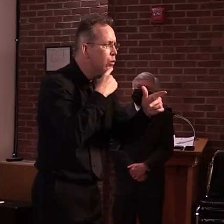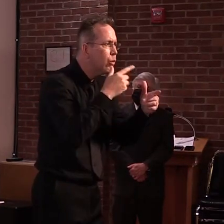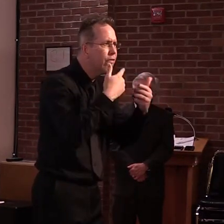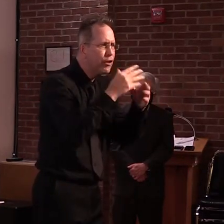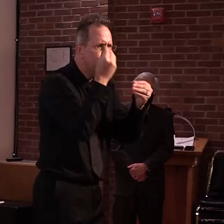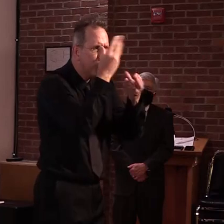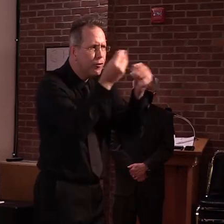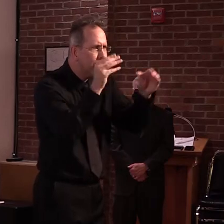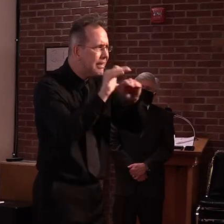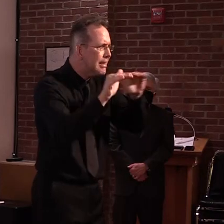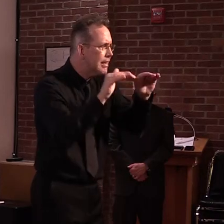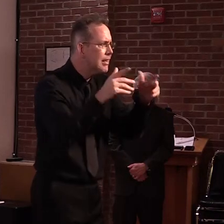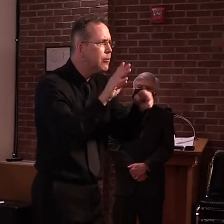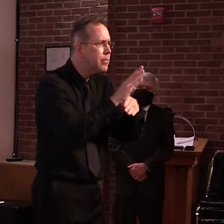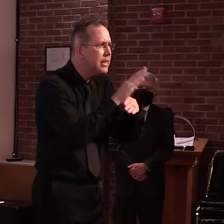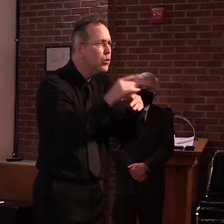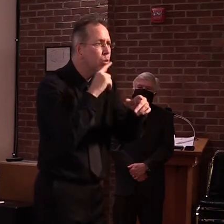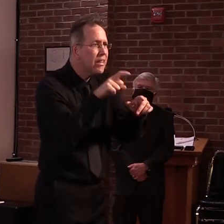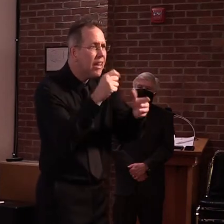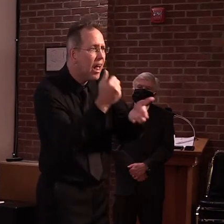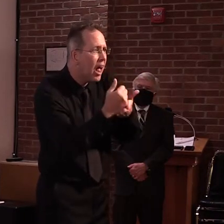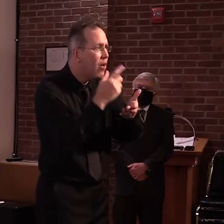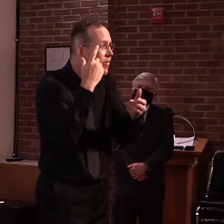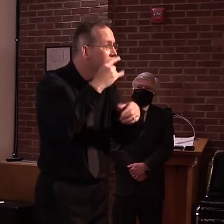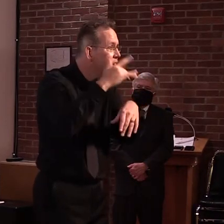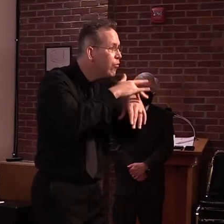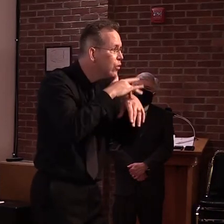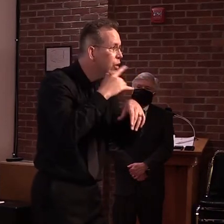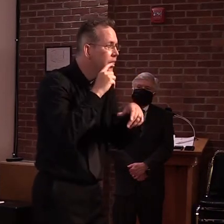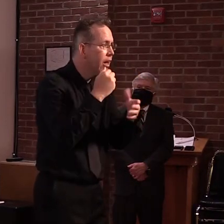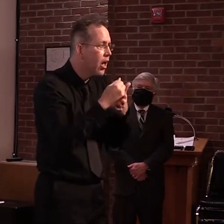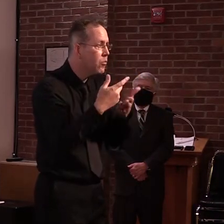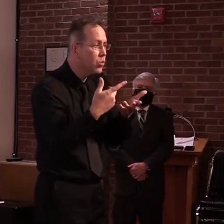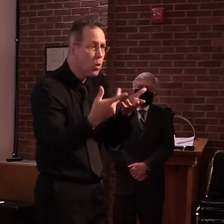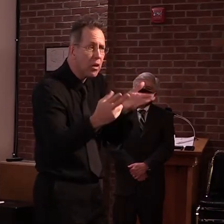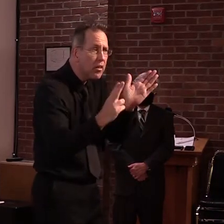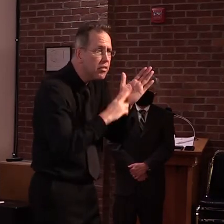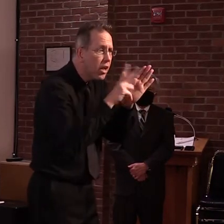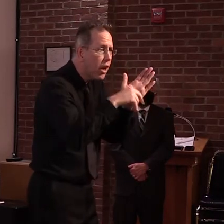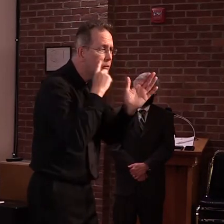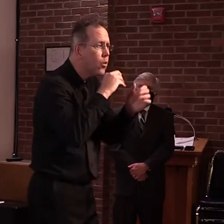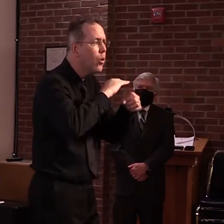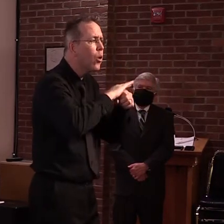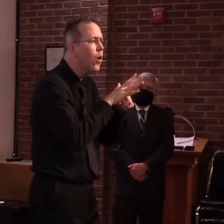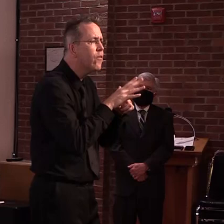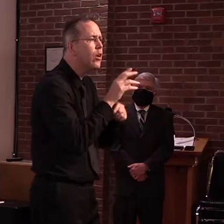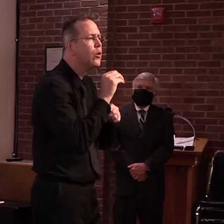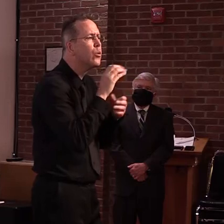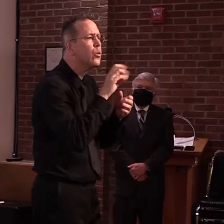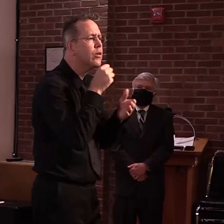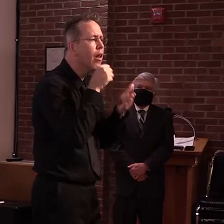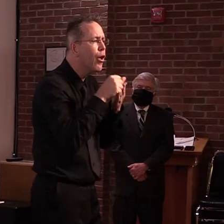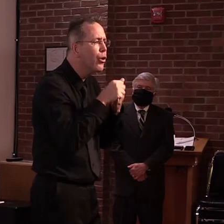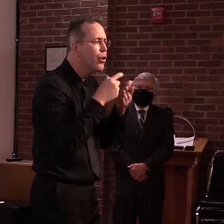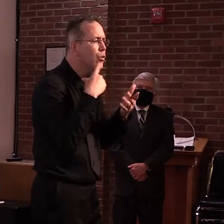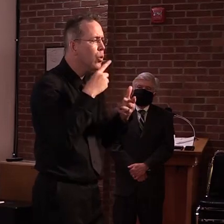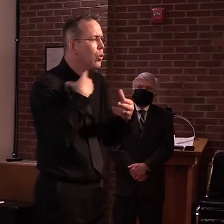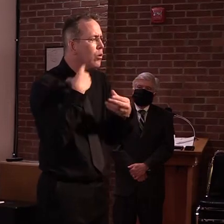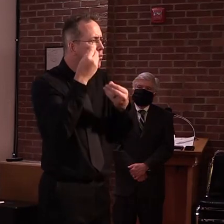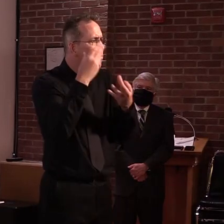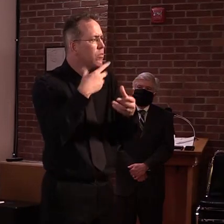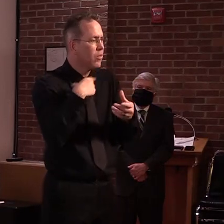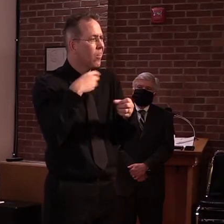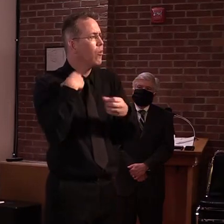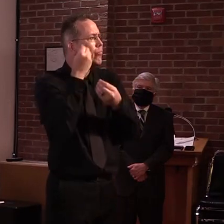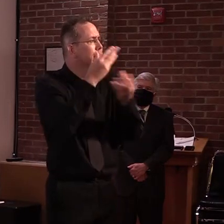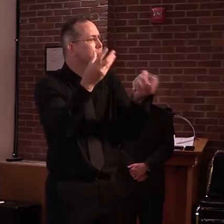acccd.vermont.gov. There's a section to sign up for our COVID newsletter. It goes out 3 days a week. So we are amply getting the word out, and